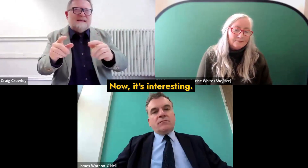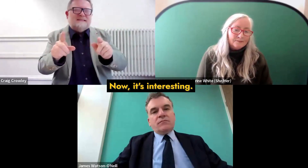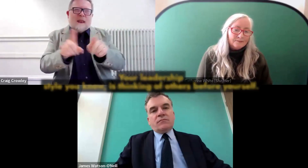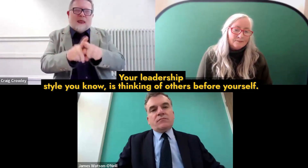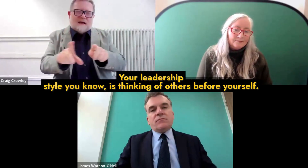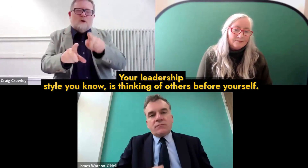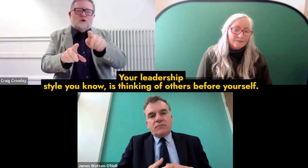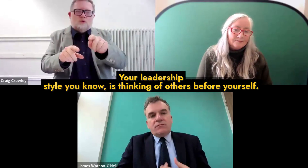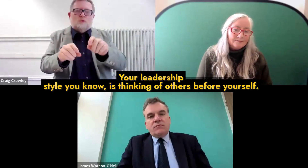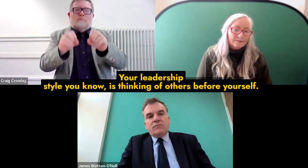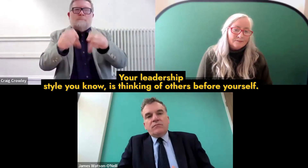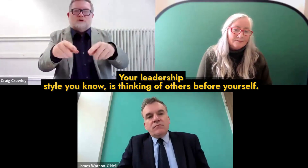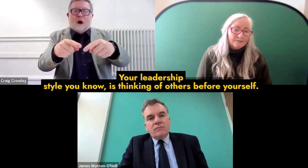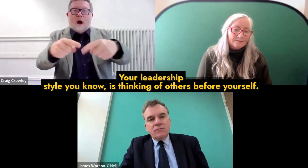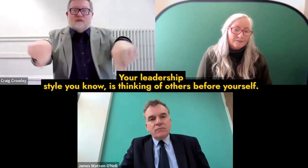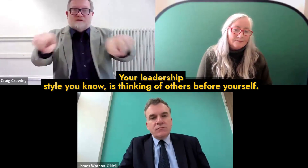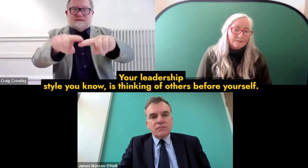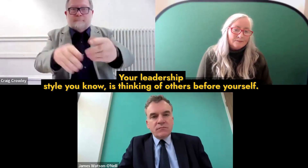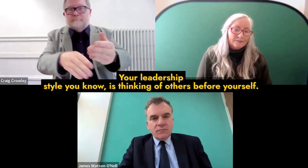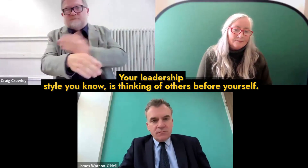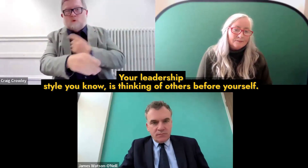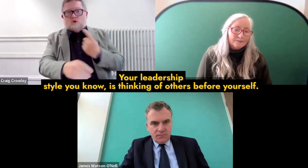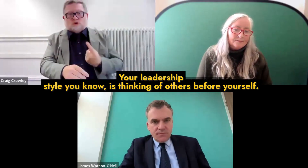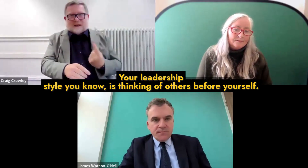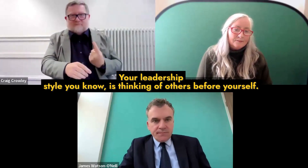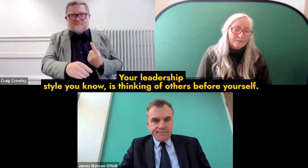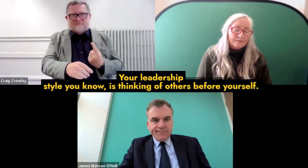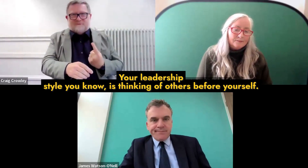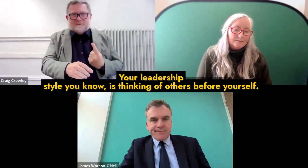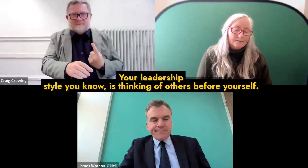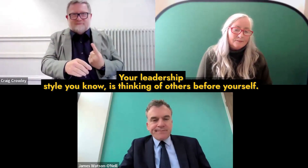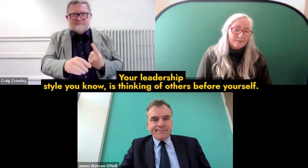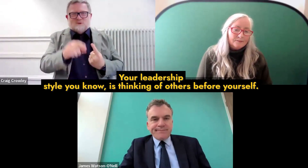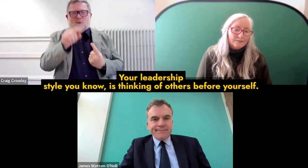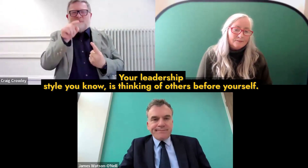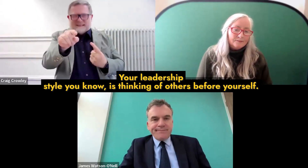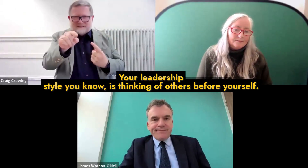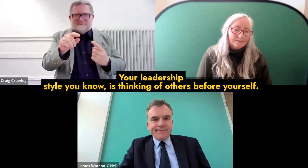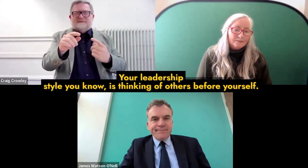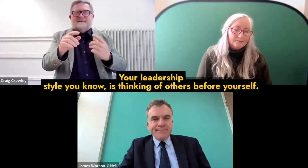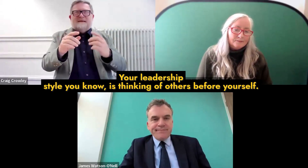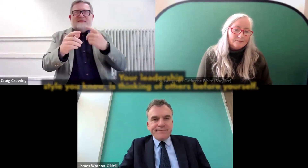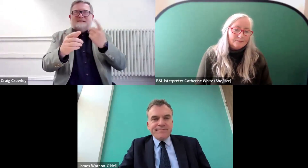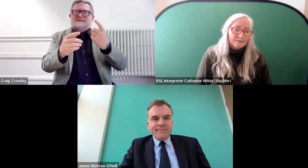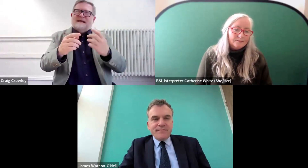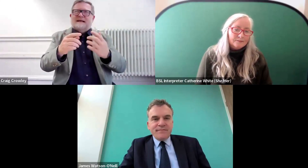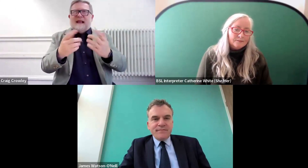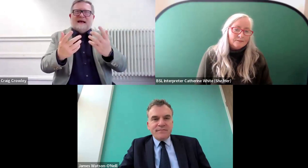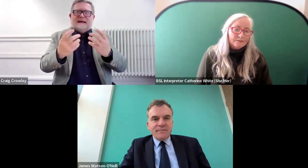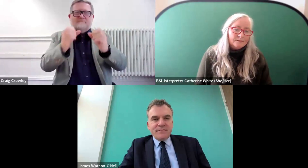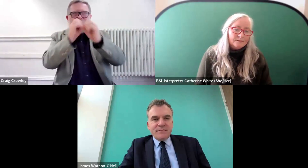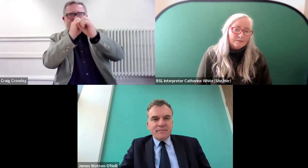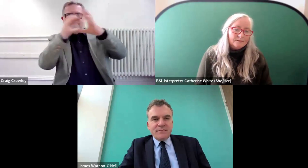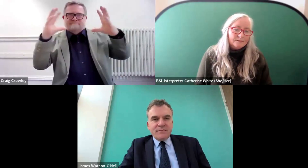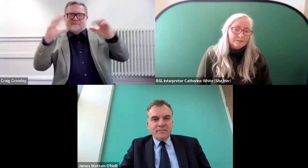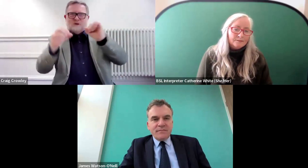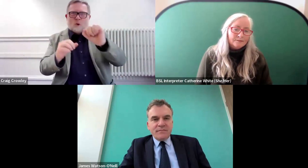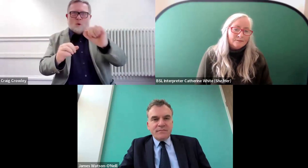It's interesting, your leadership style, is thinking of others before yourself.